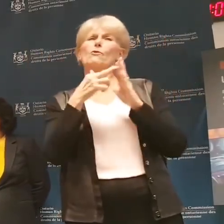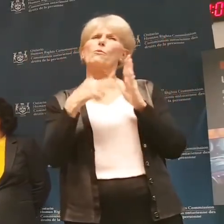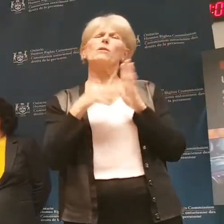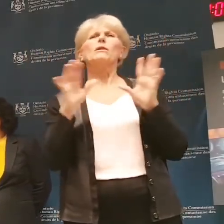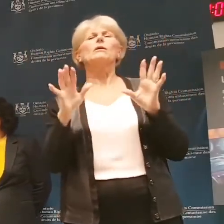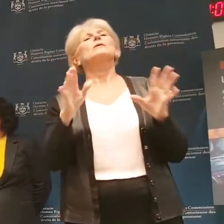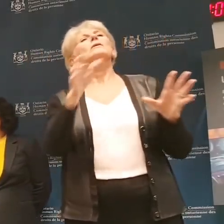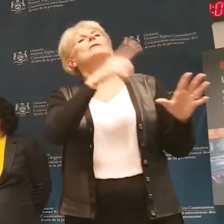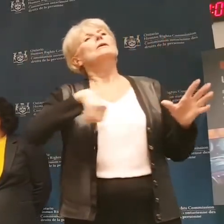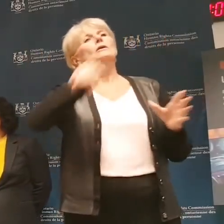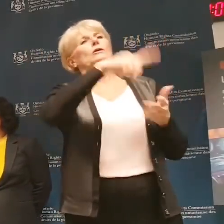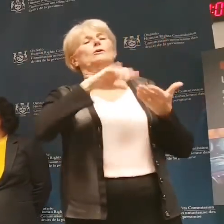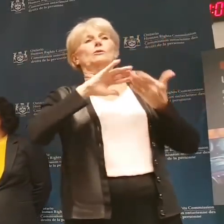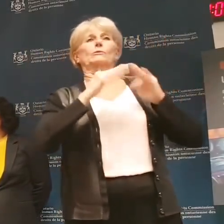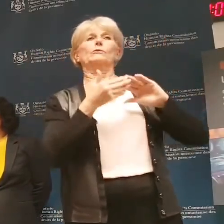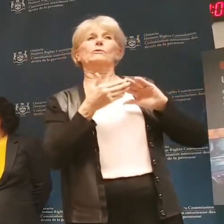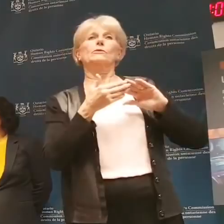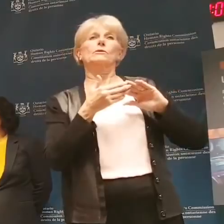We as a community,